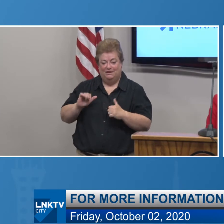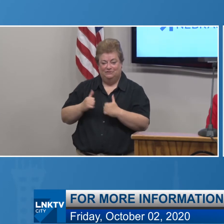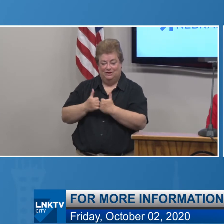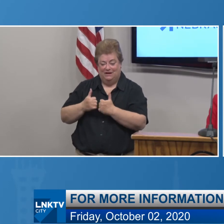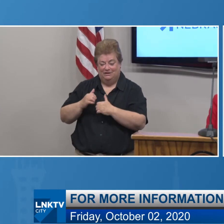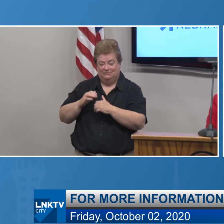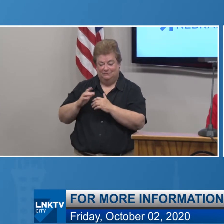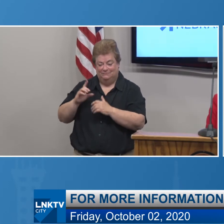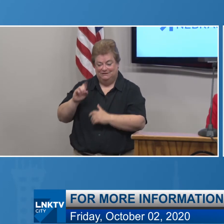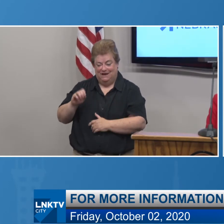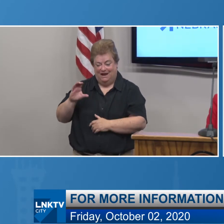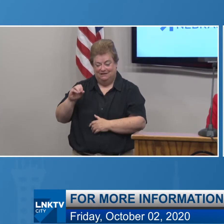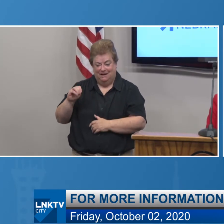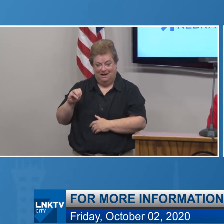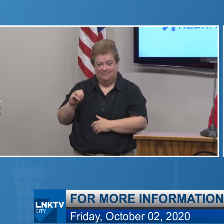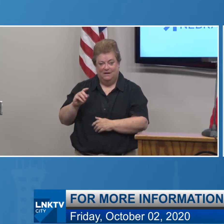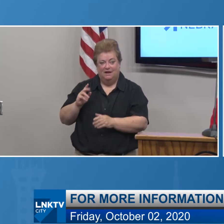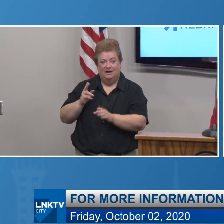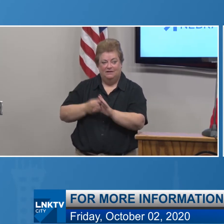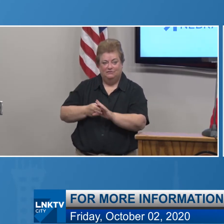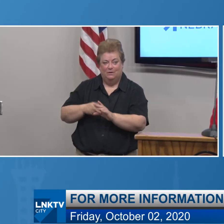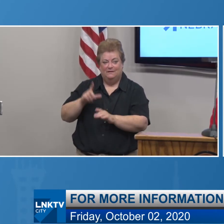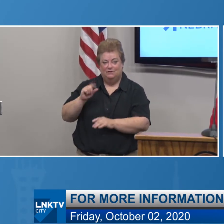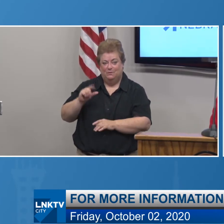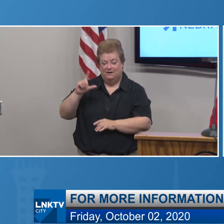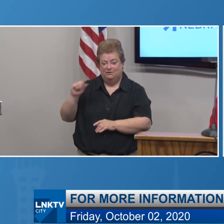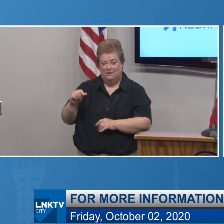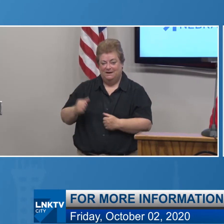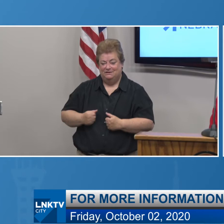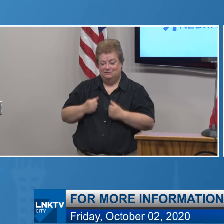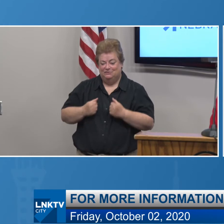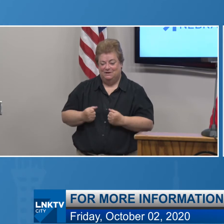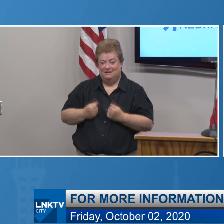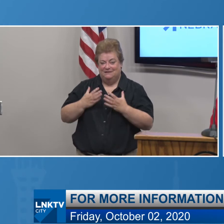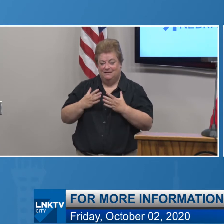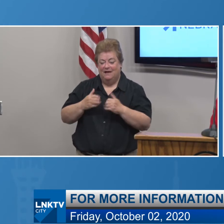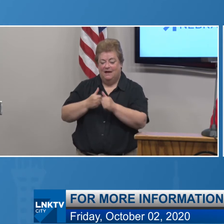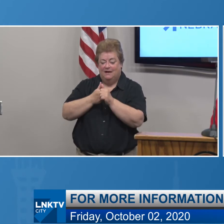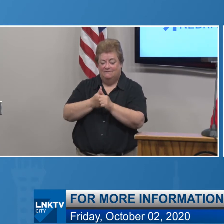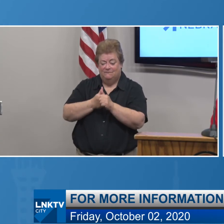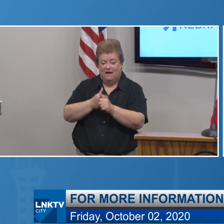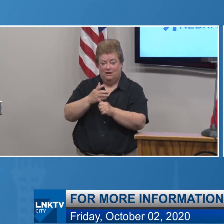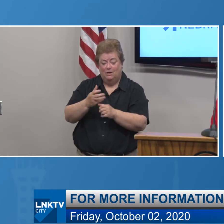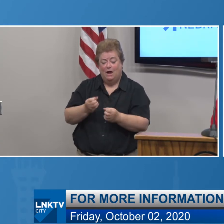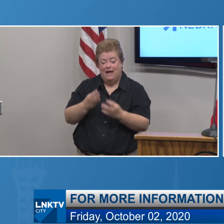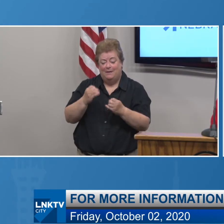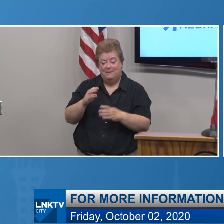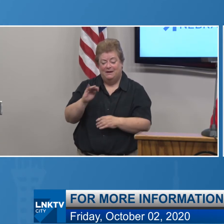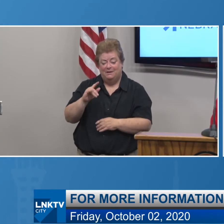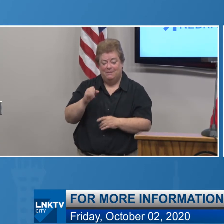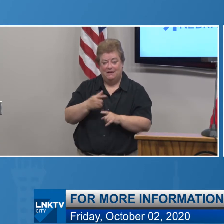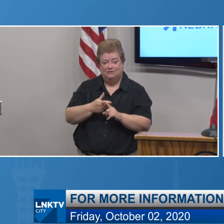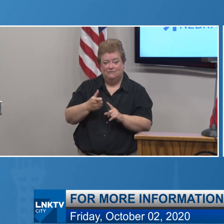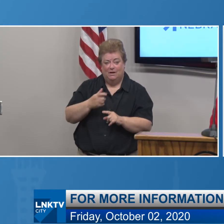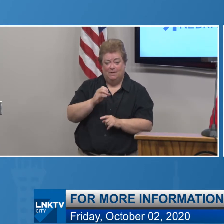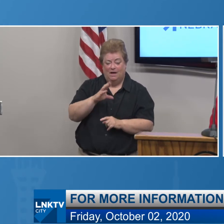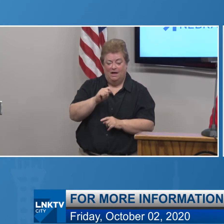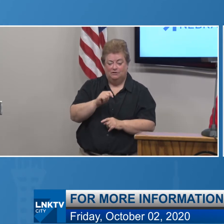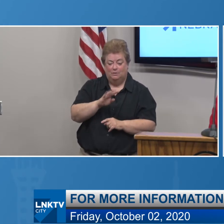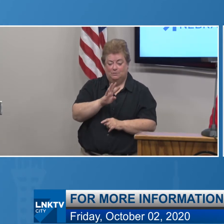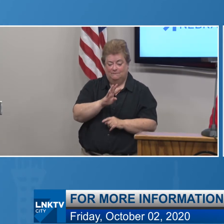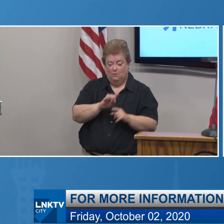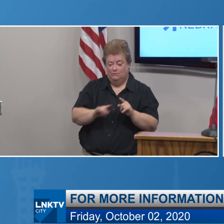the 2020 Streets Alive group and track their miles October 4th through October